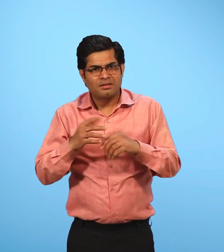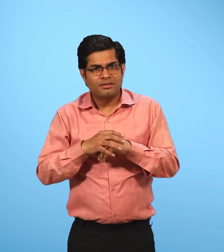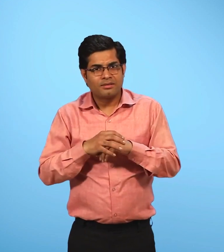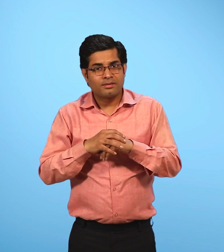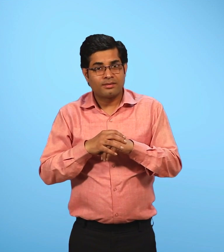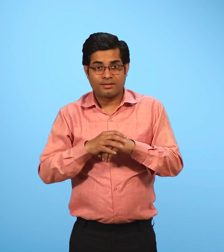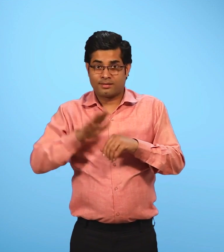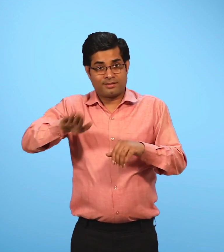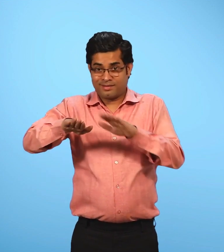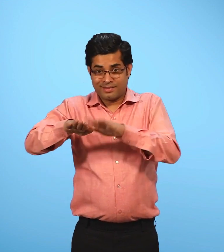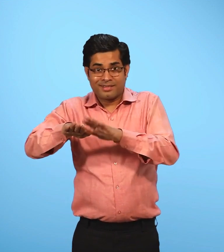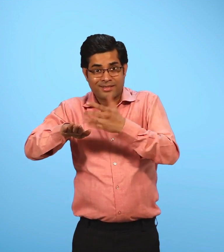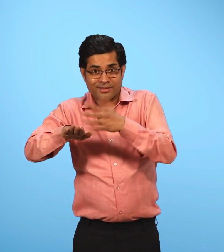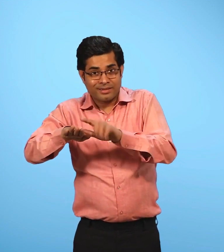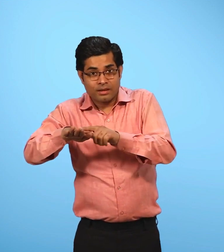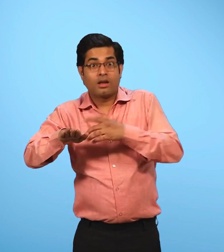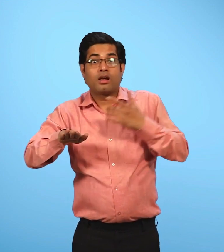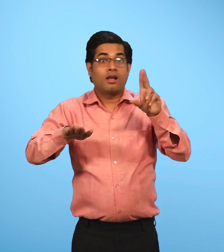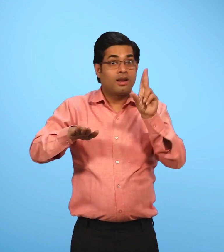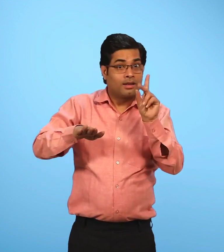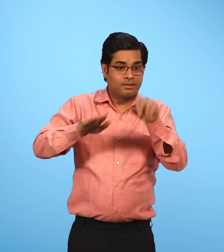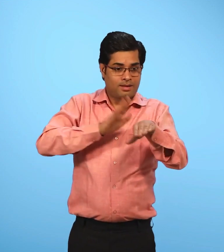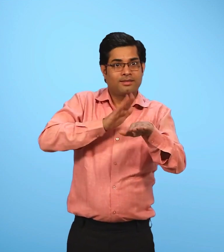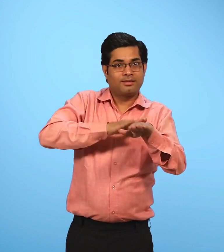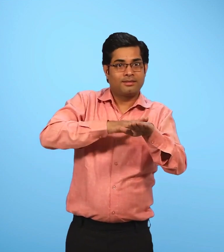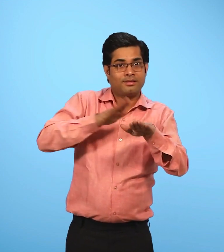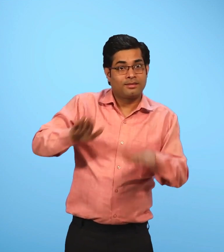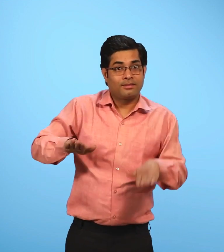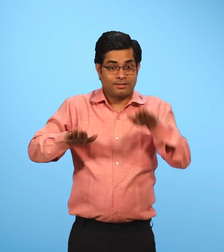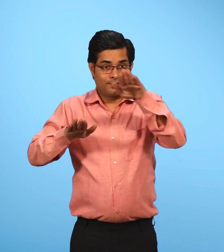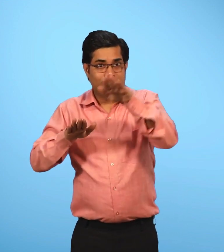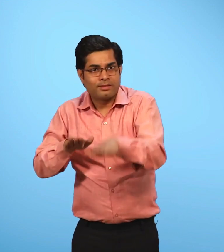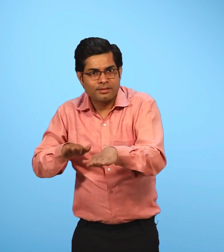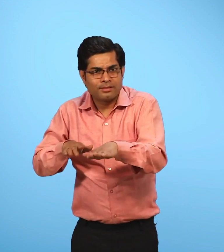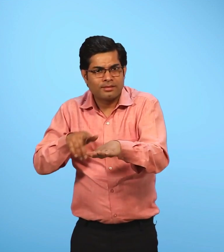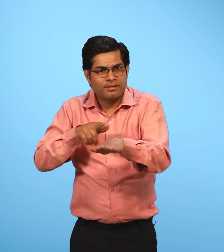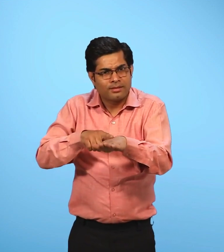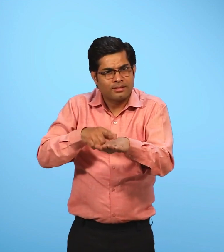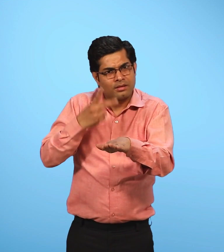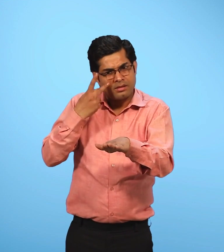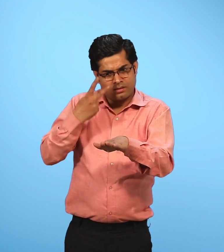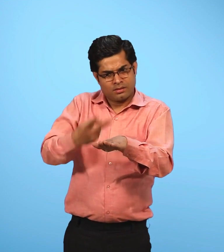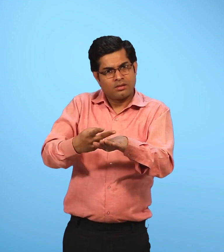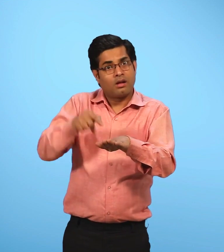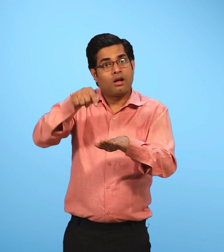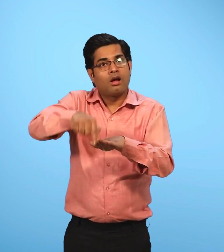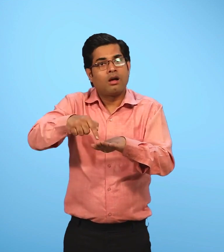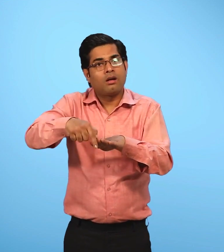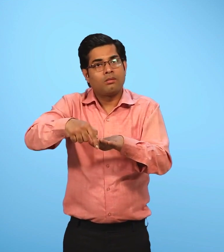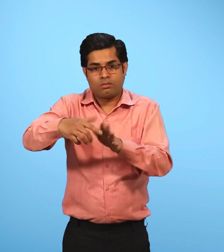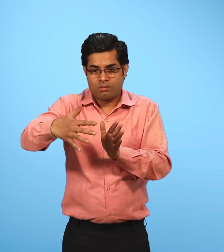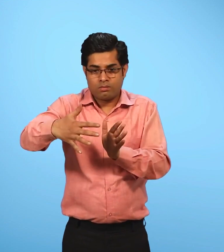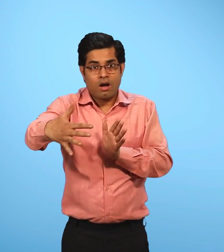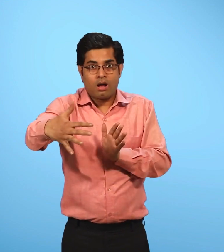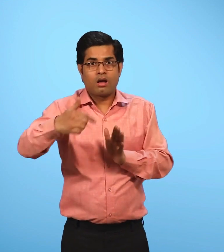because I had not come to this part of the beach since a long time. Secondly, as I placed my